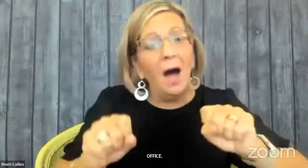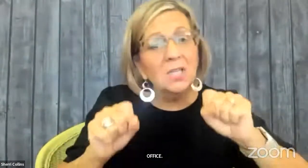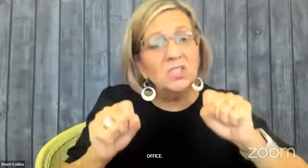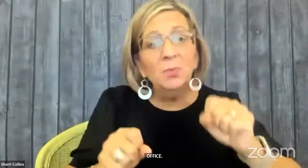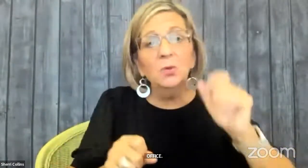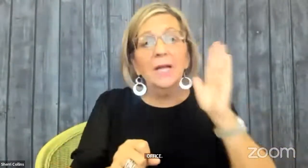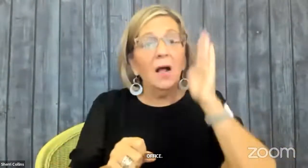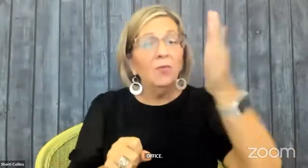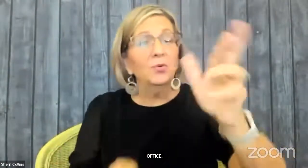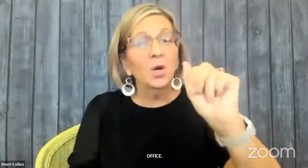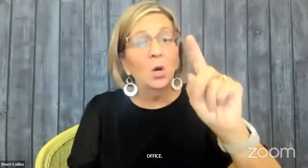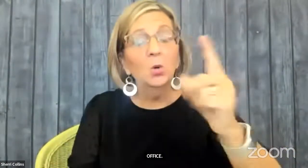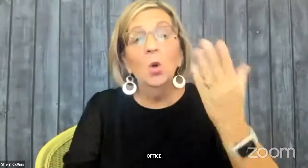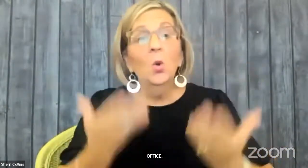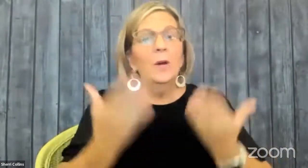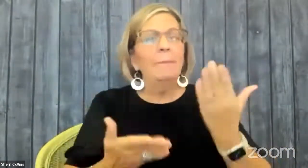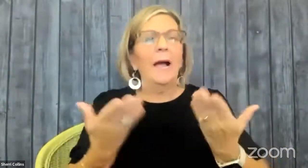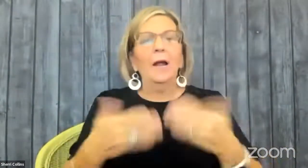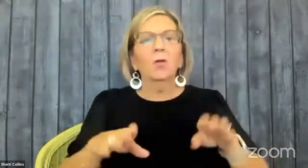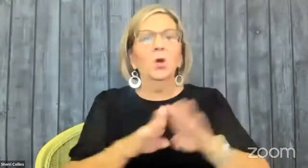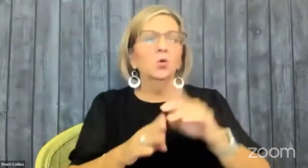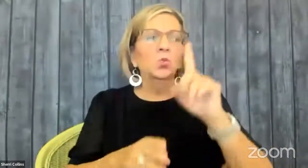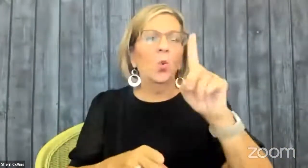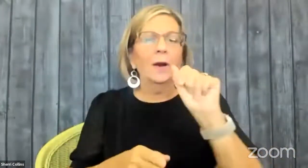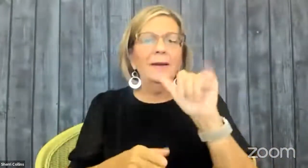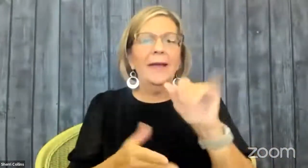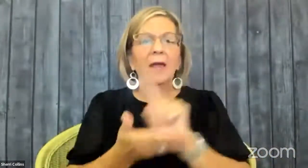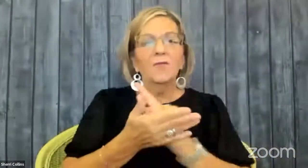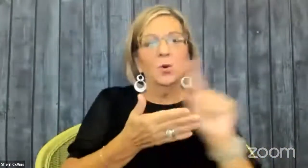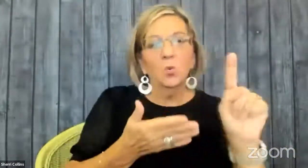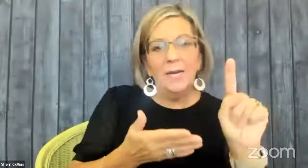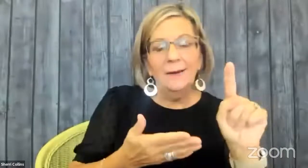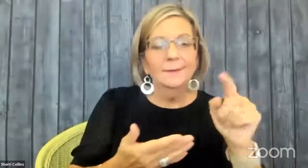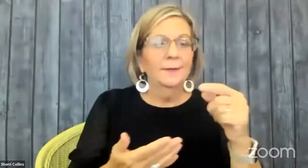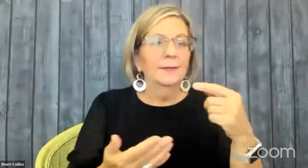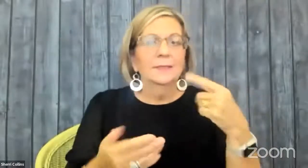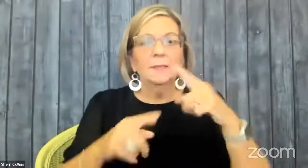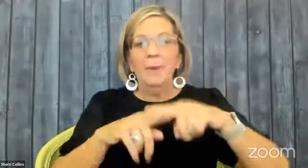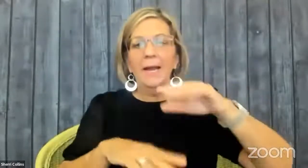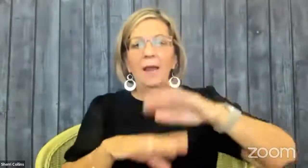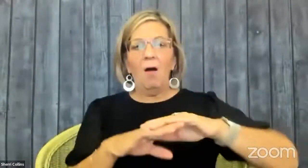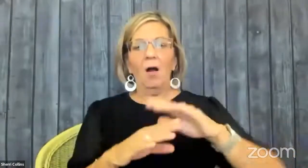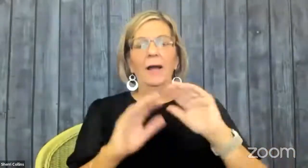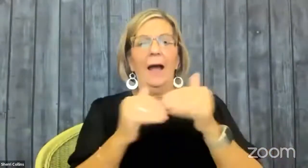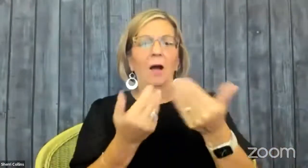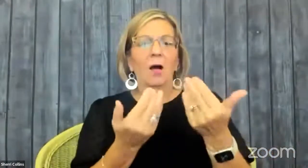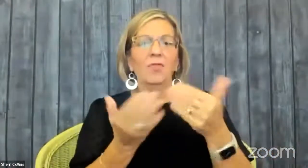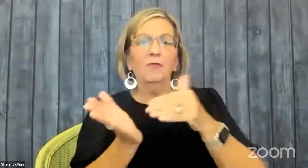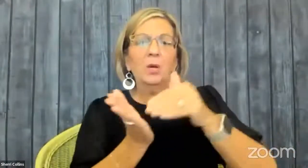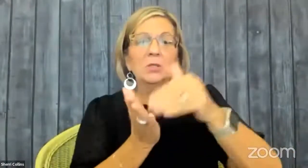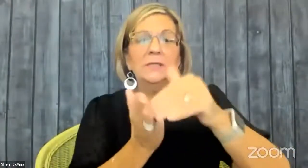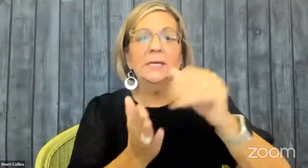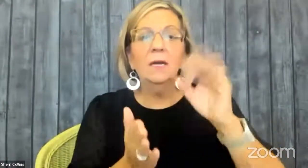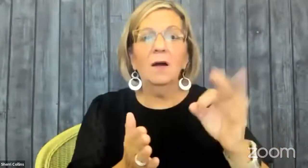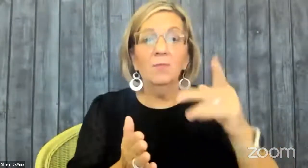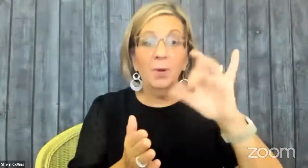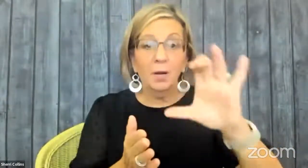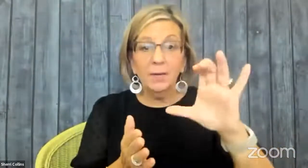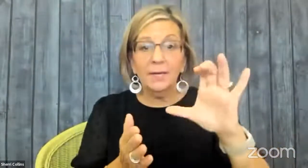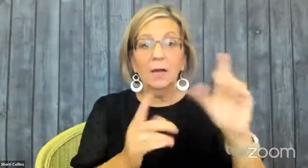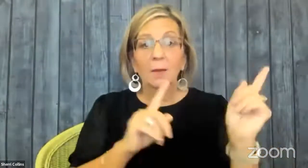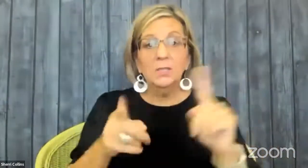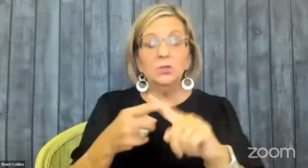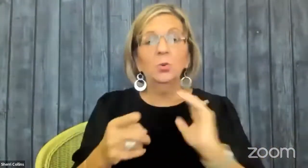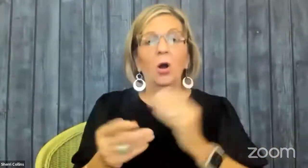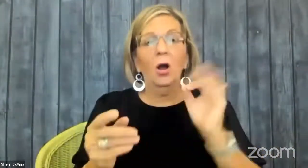It's possible down the road, we might close one day of the week, depending on how the frequency of